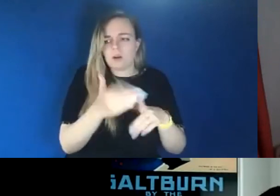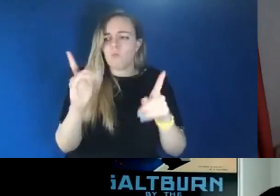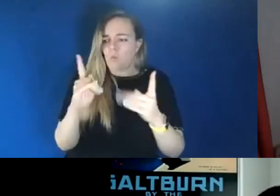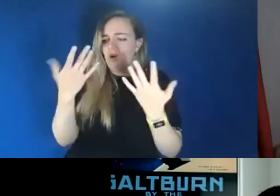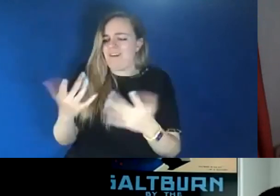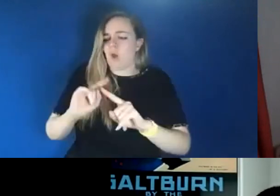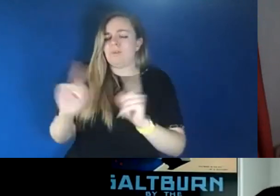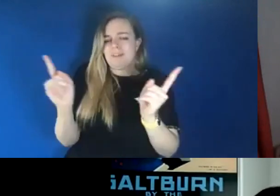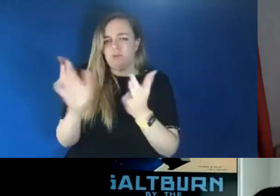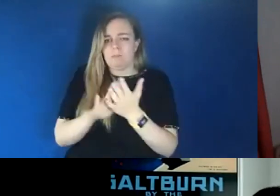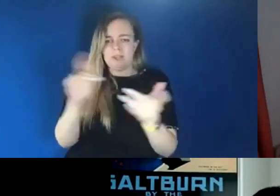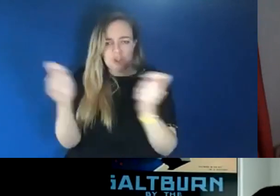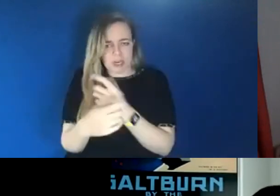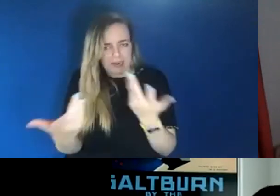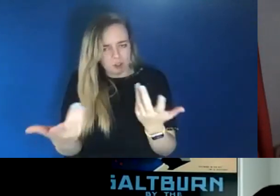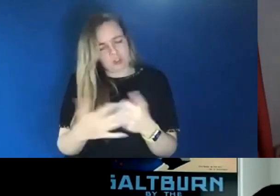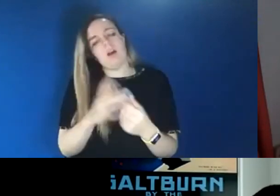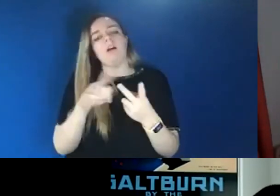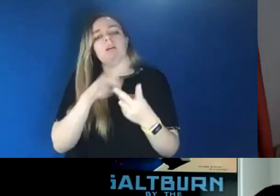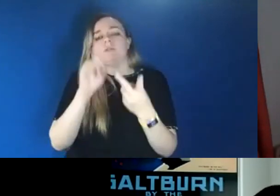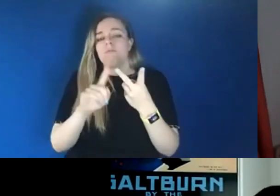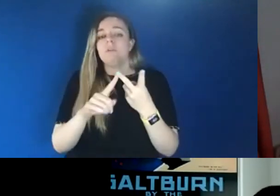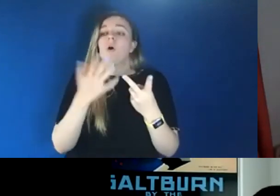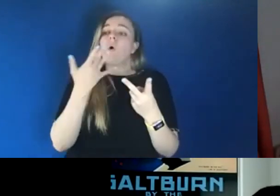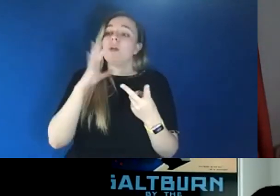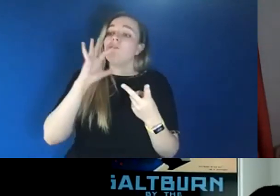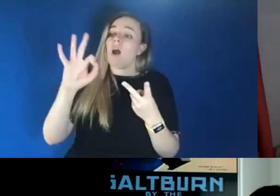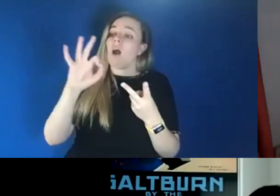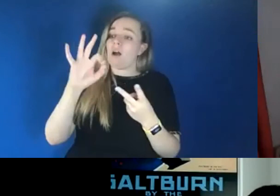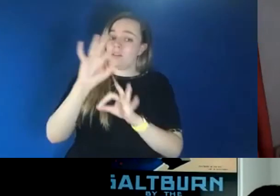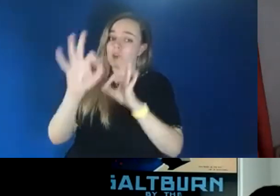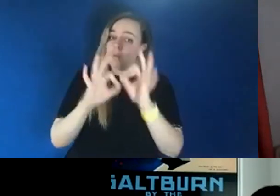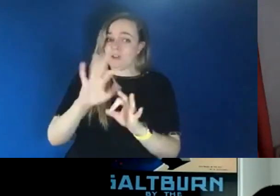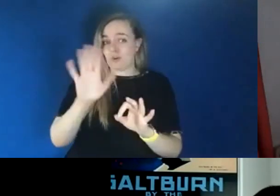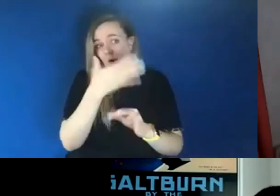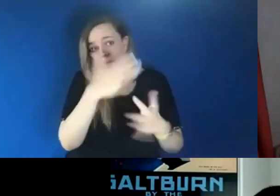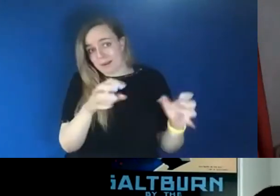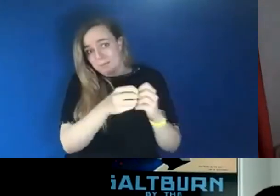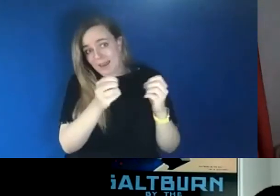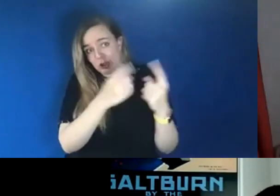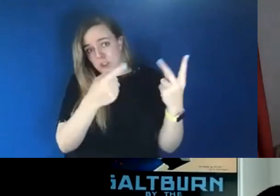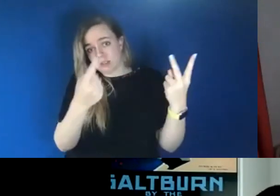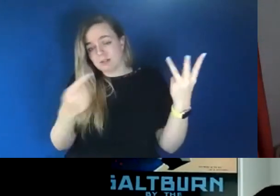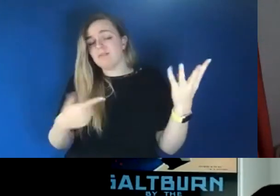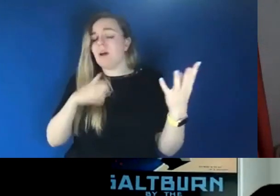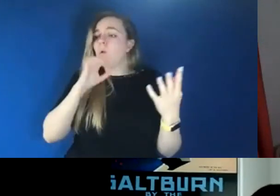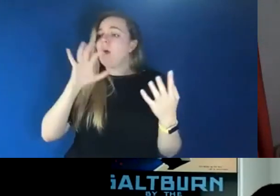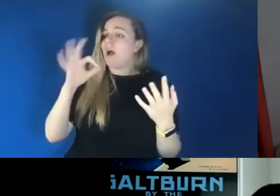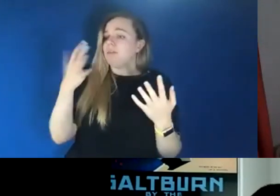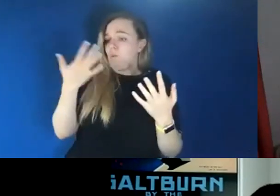And then I think the other thing I'd say would be, once you've asked the questions that everyone's just mentioned there in a row, I'd be asking them for a standing